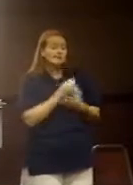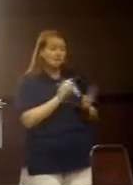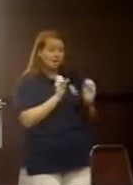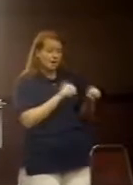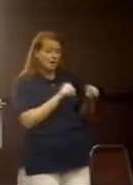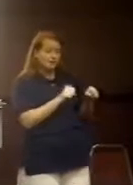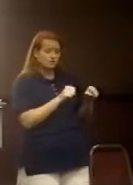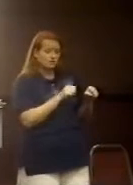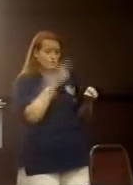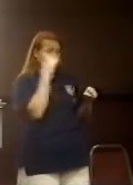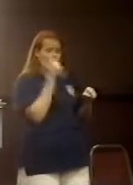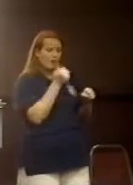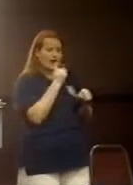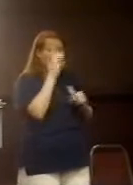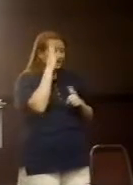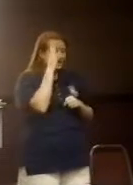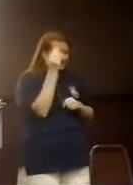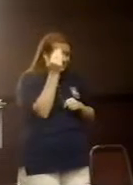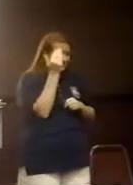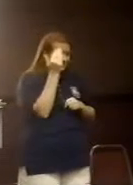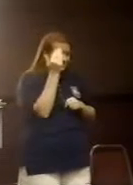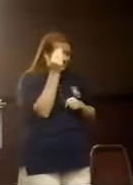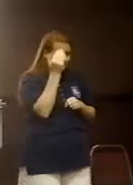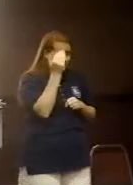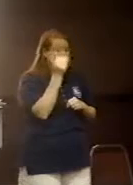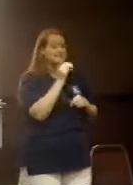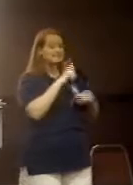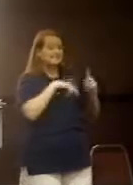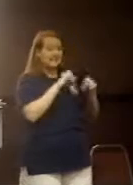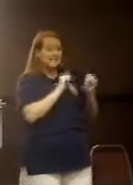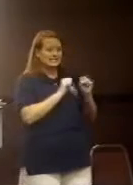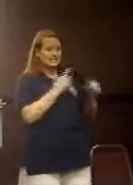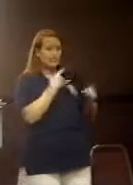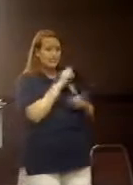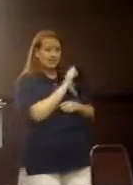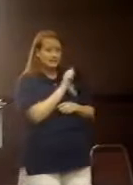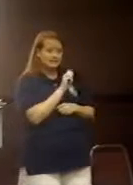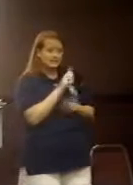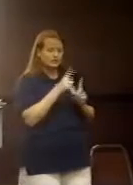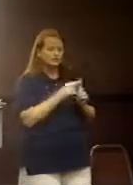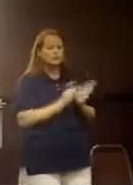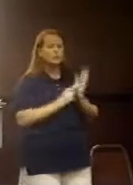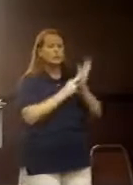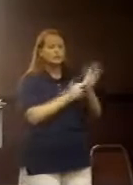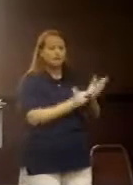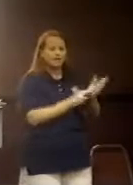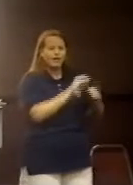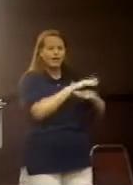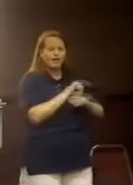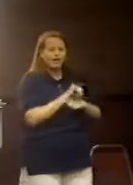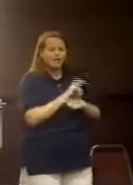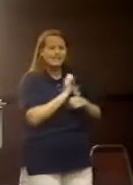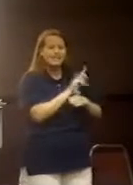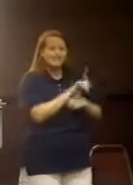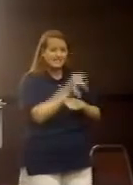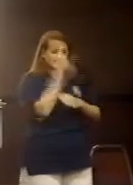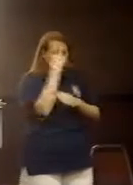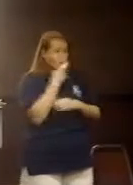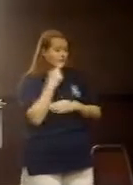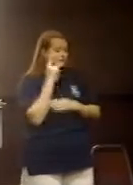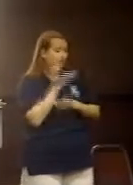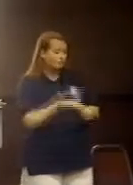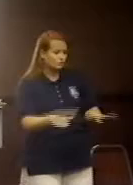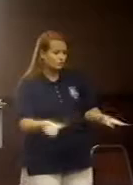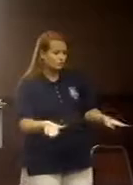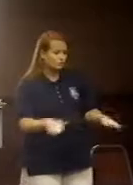possible for an invented sign system like C to represent English effectively for deaf